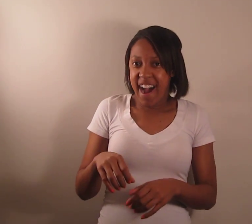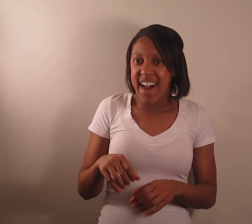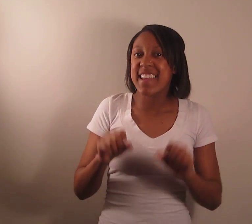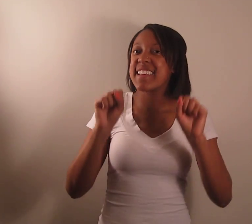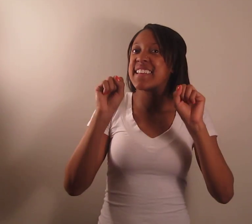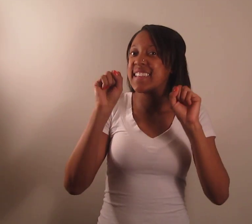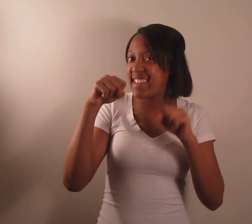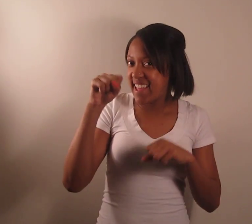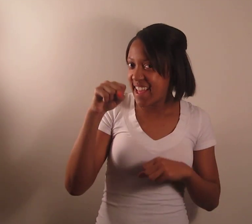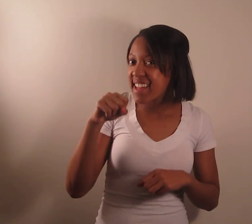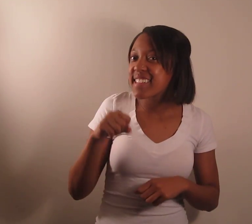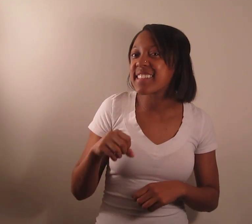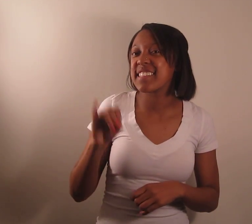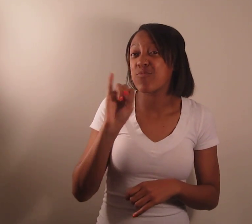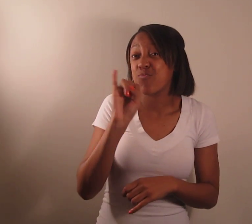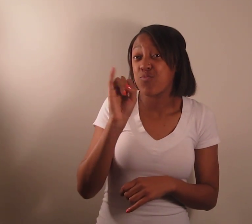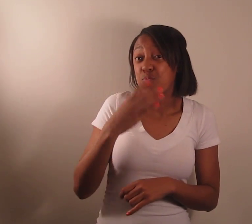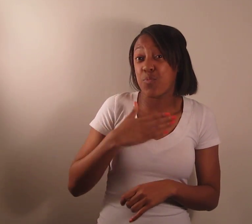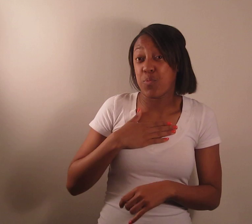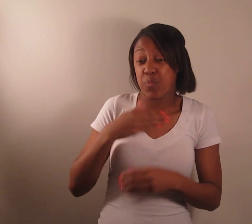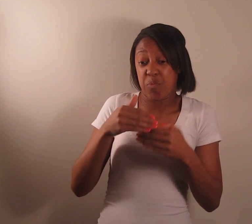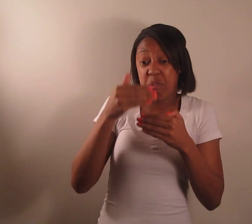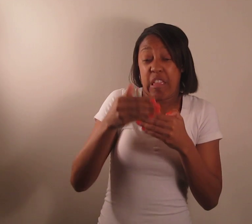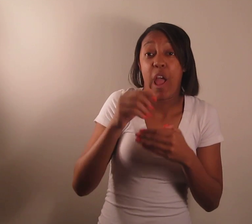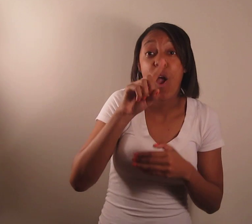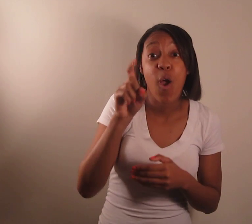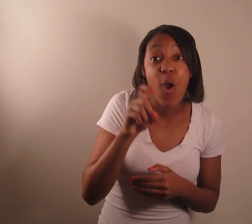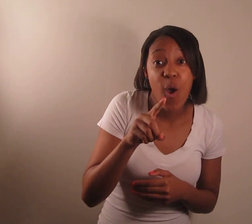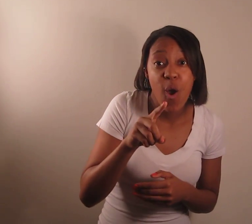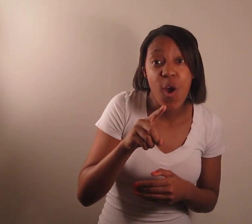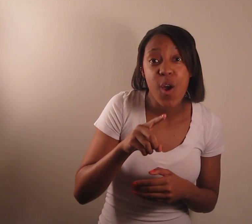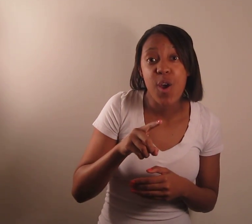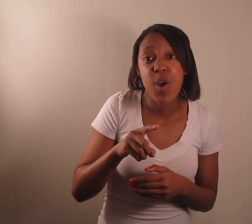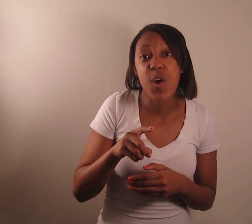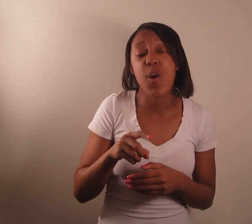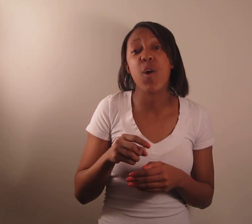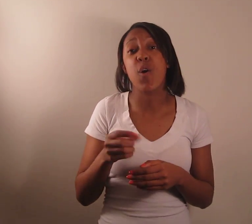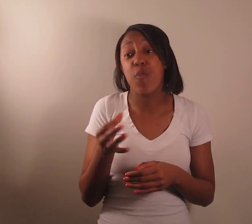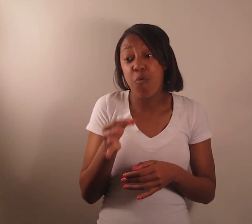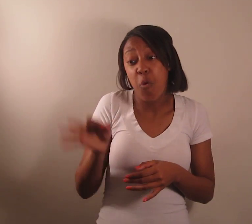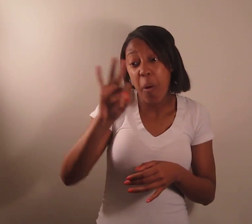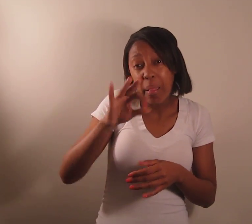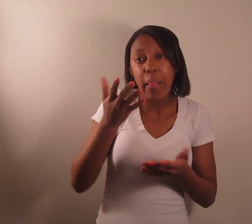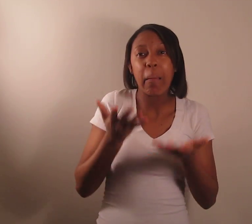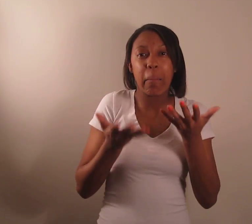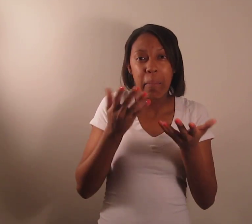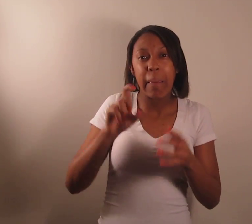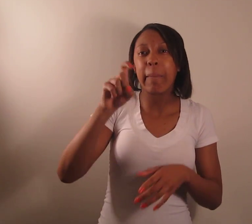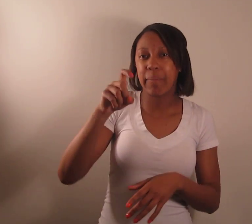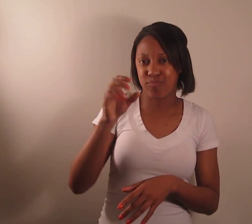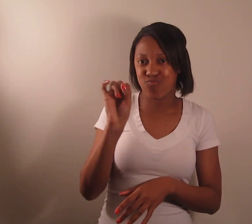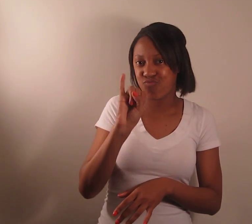I was going to say, with a formula, maybe you might need to have ingredients. And what would be an ingredient?